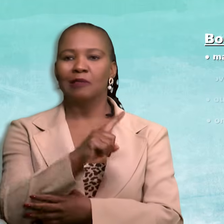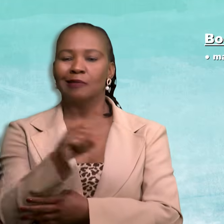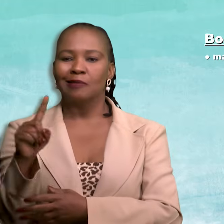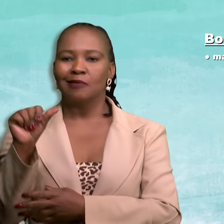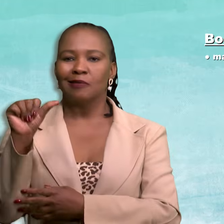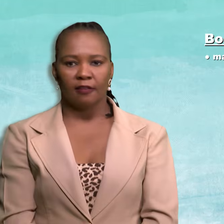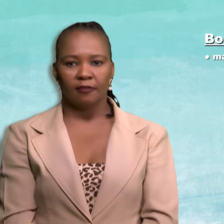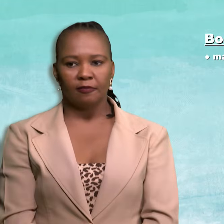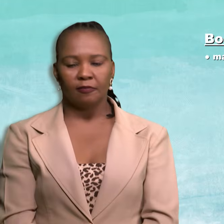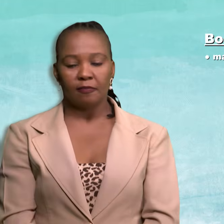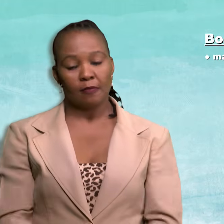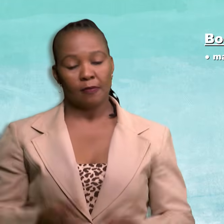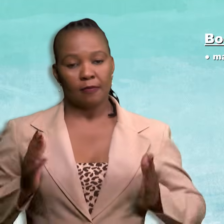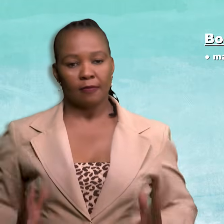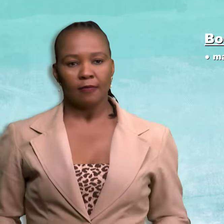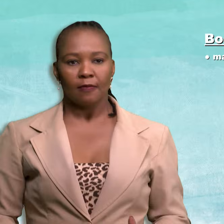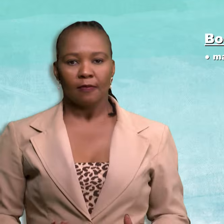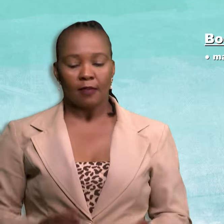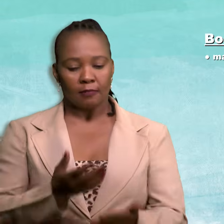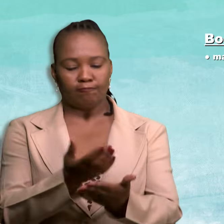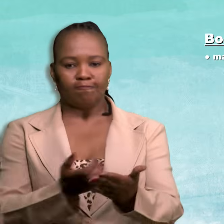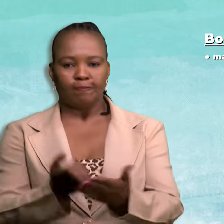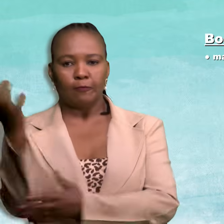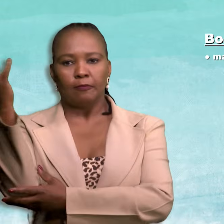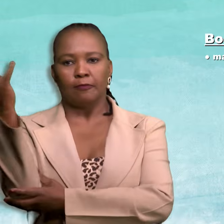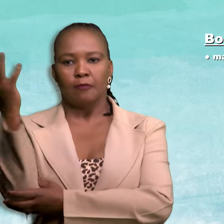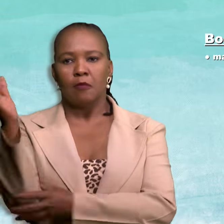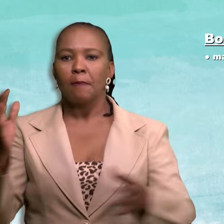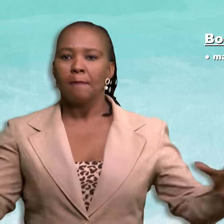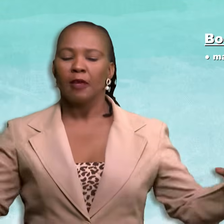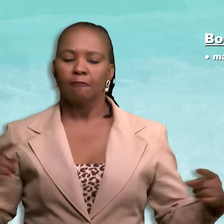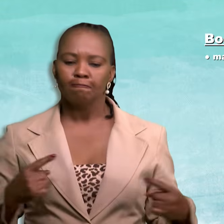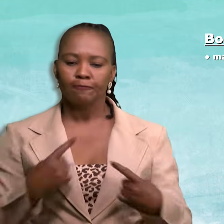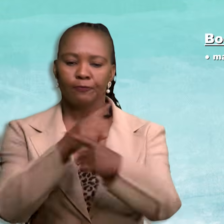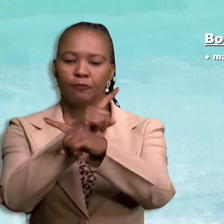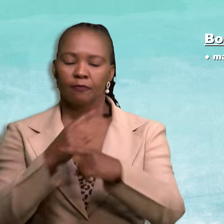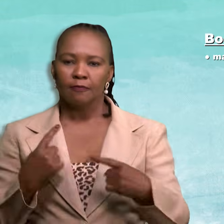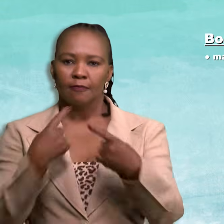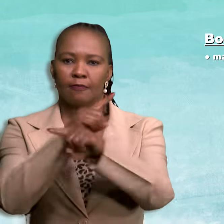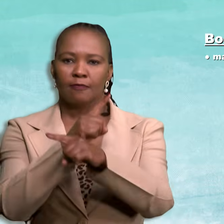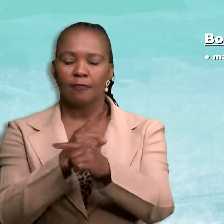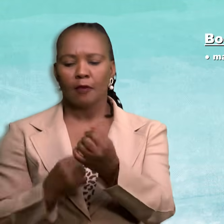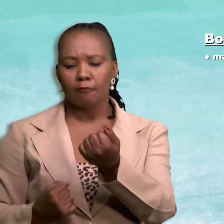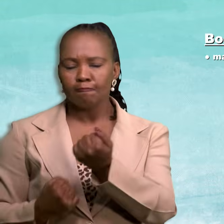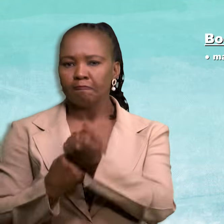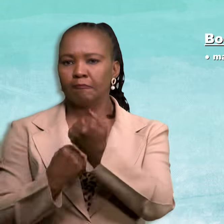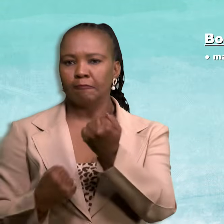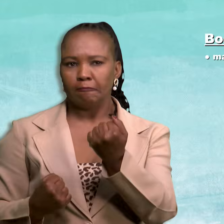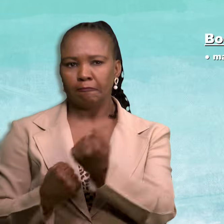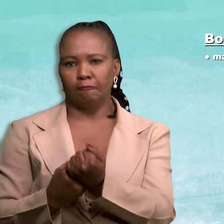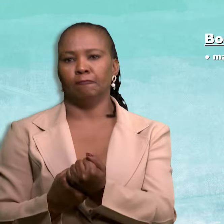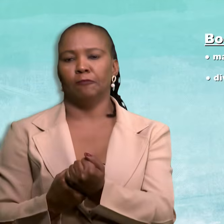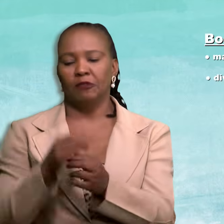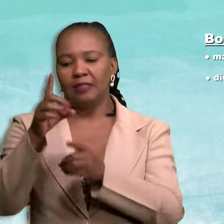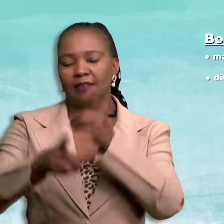length. The body of the essay presents the main arguments and substantiations of the